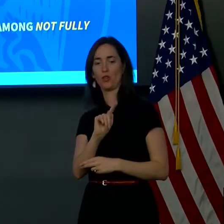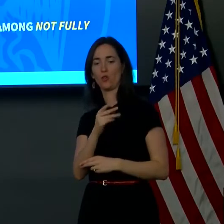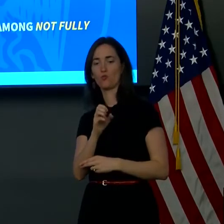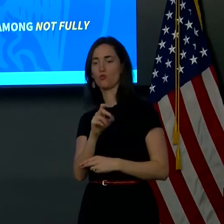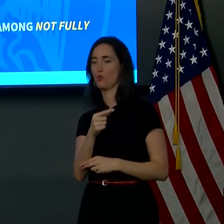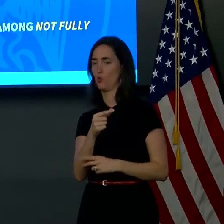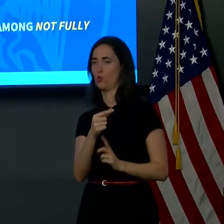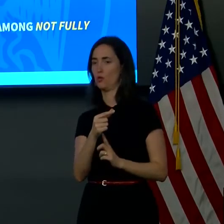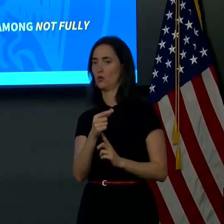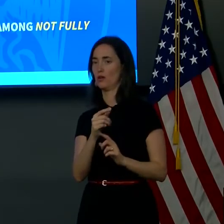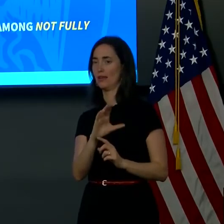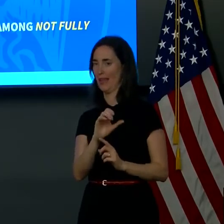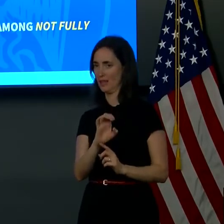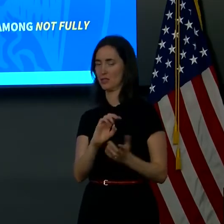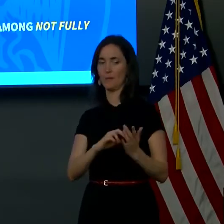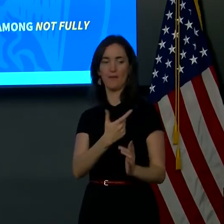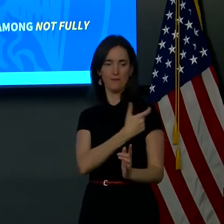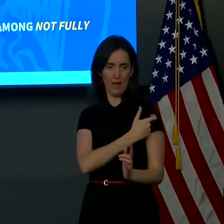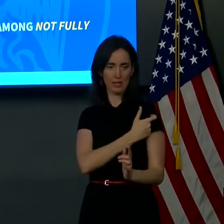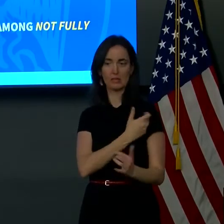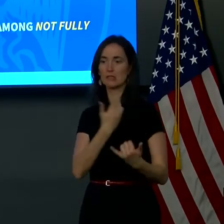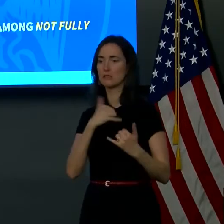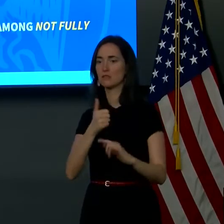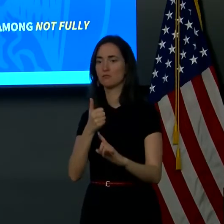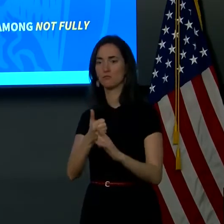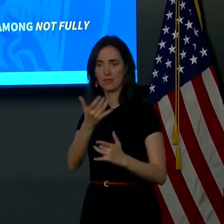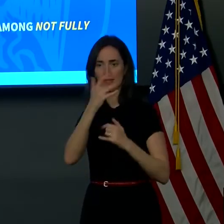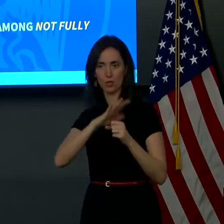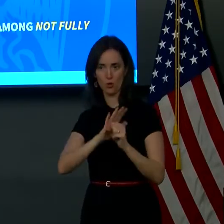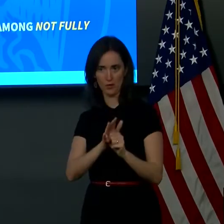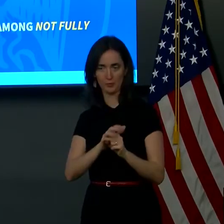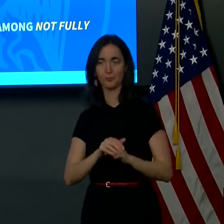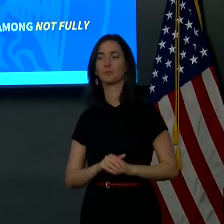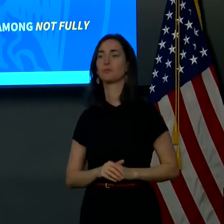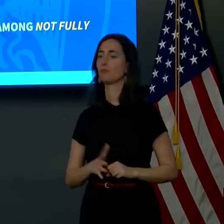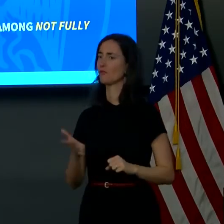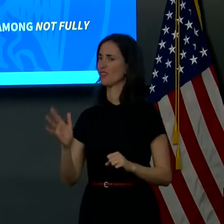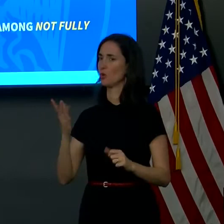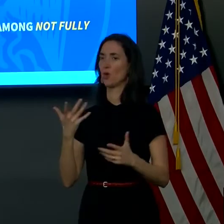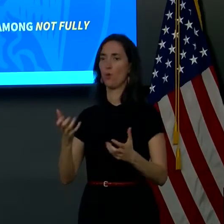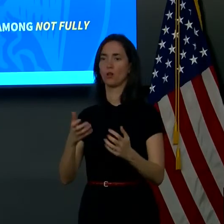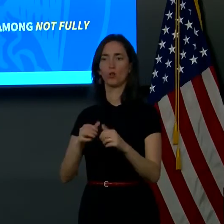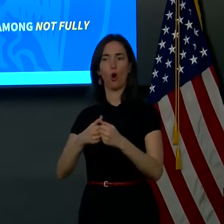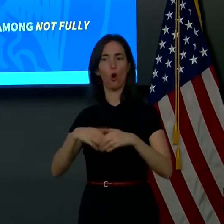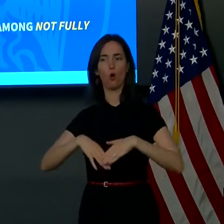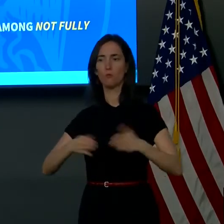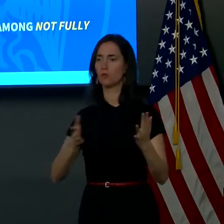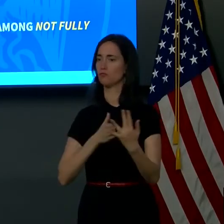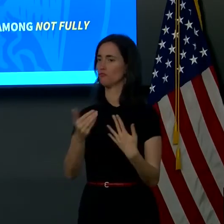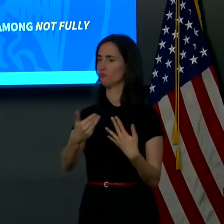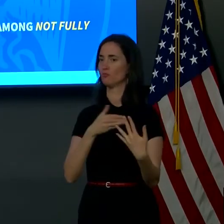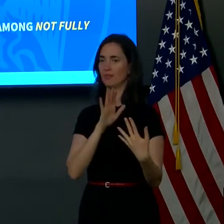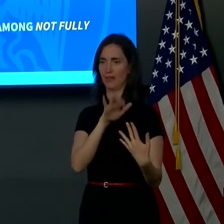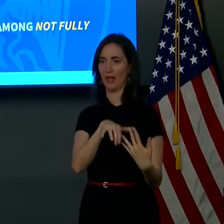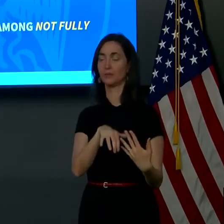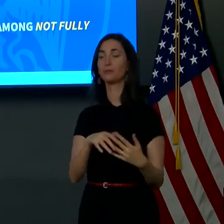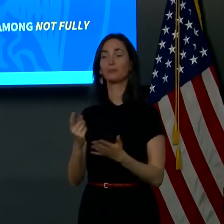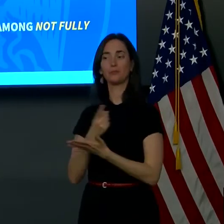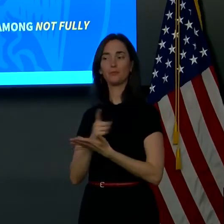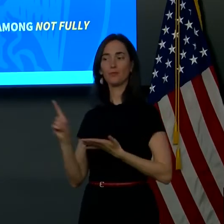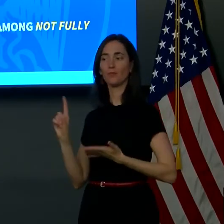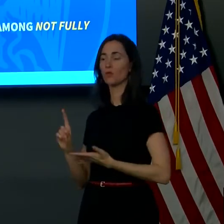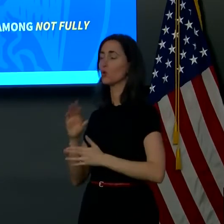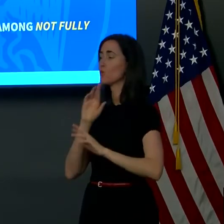as we can, and we report them out every week. So amongst all cases, all new cases of COVID reported to us last